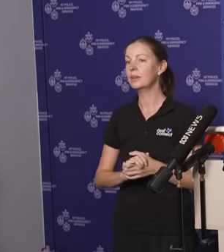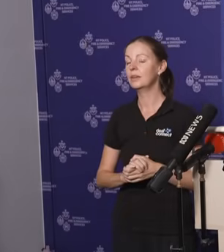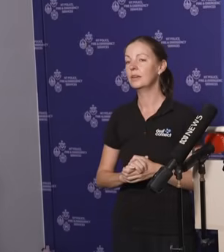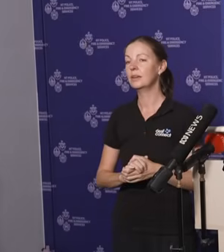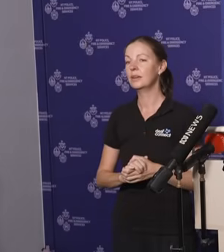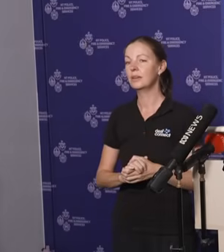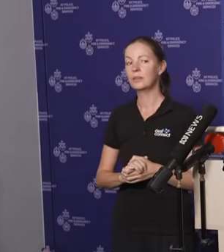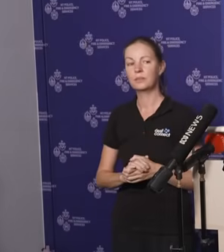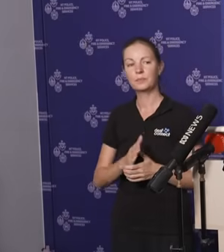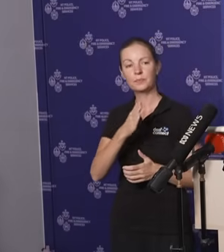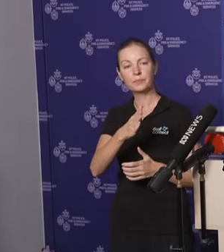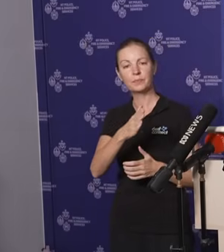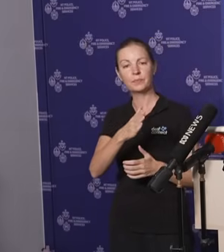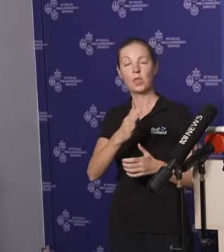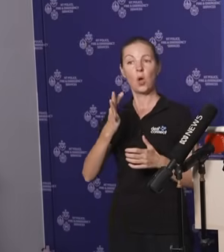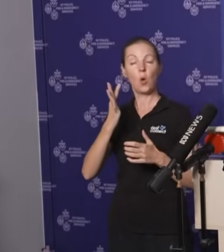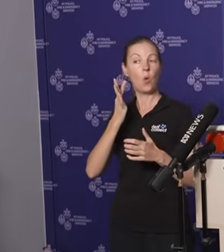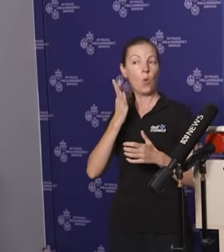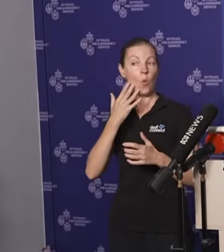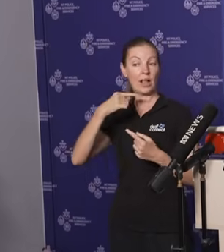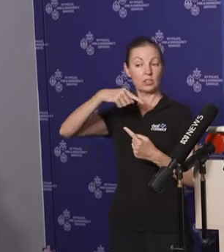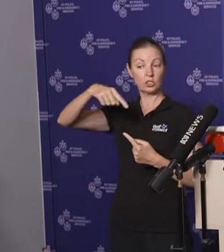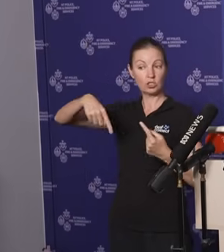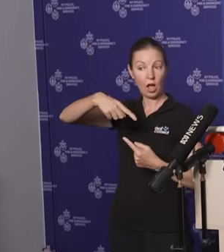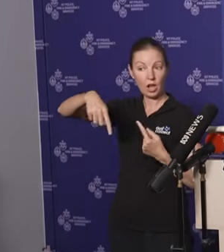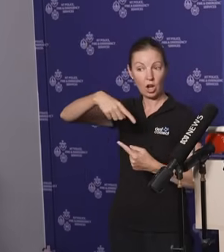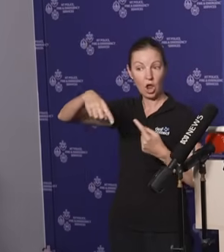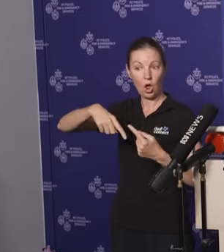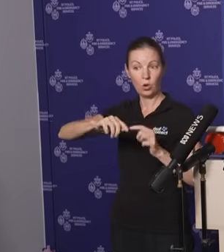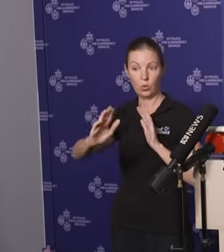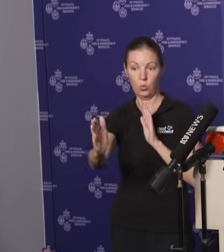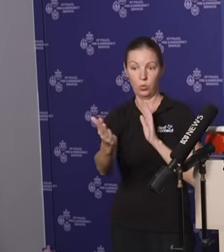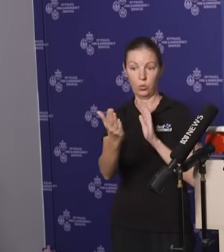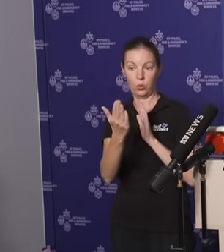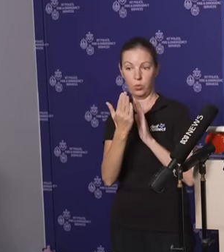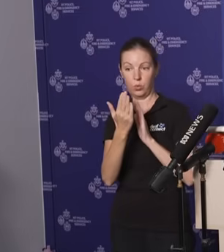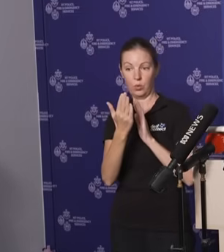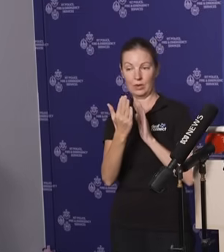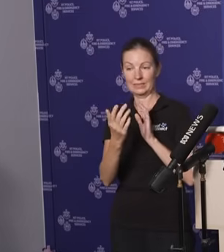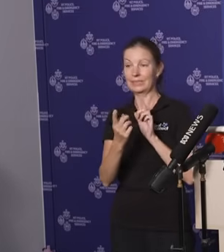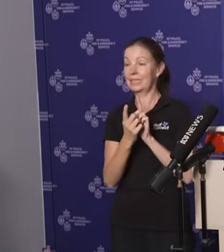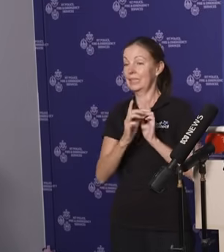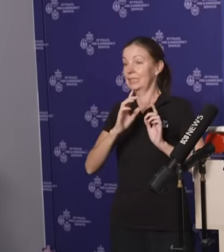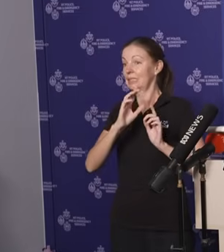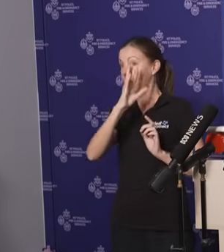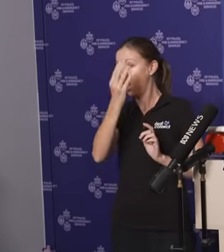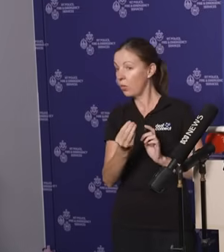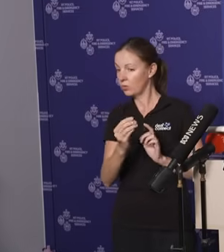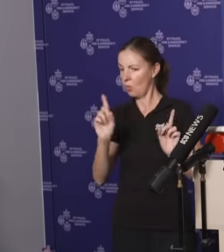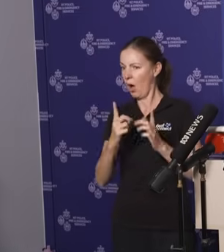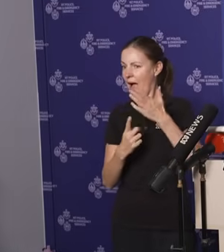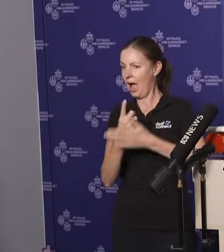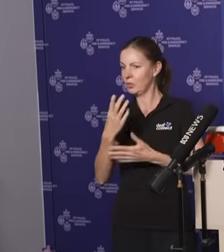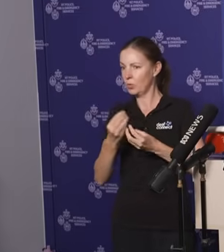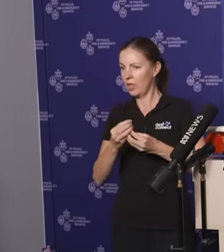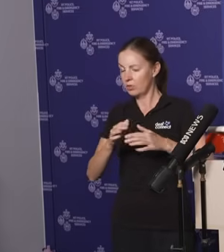What are the tides doing when the cyclone's expected to come towards Darwin? As a tropical cyclone